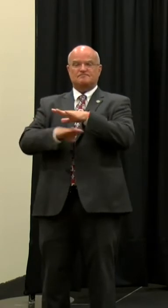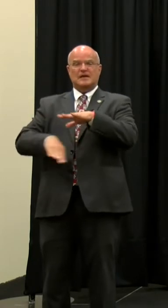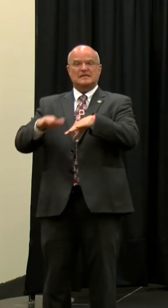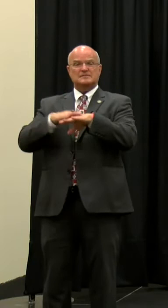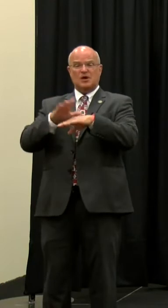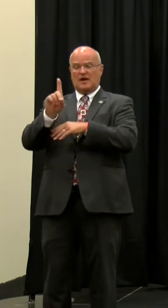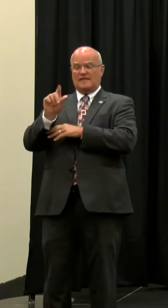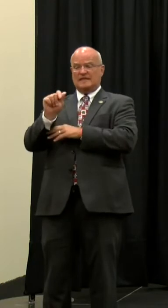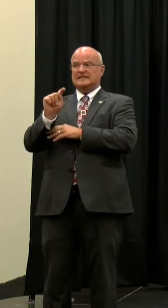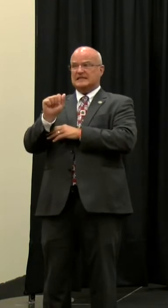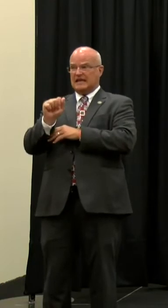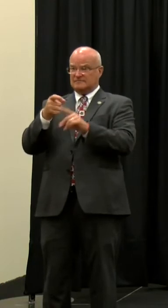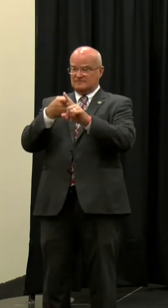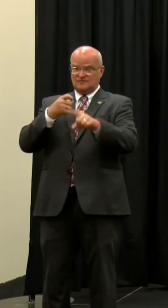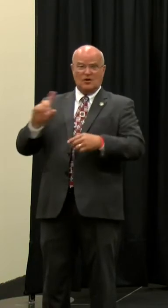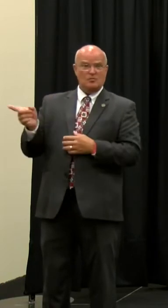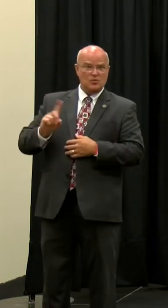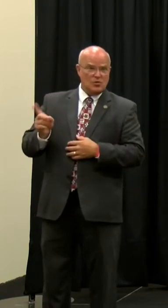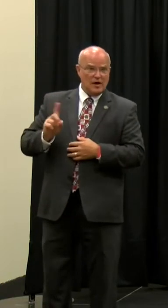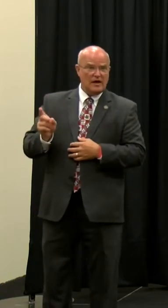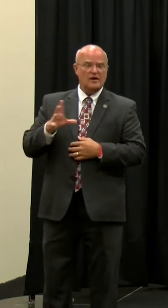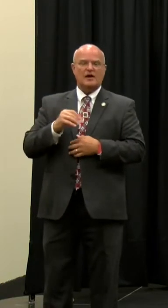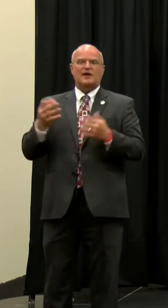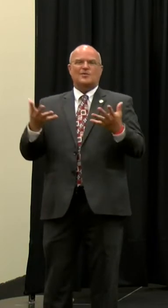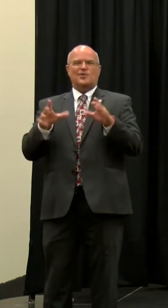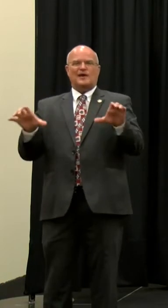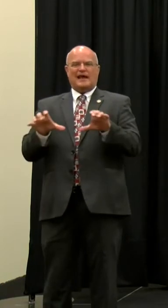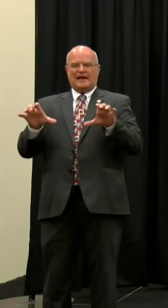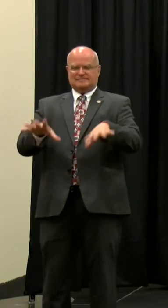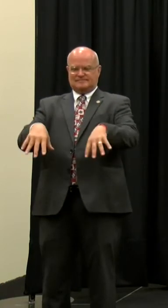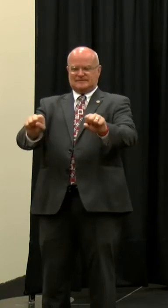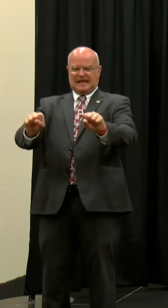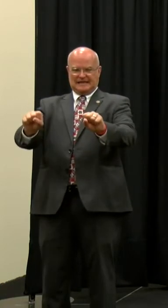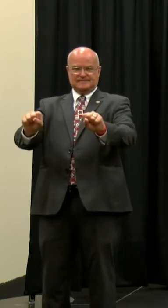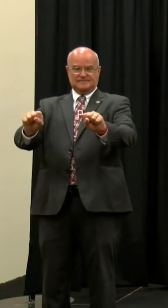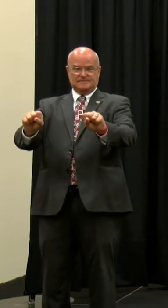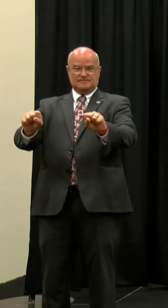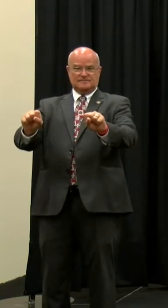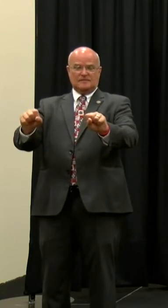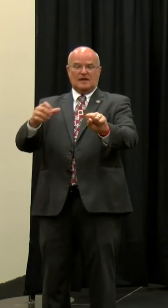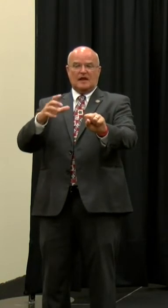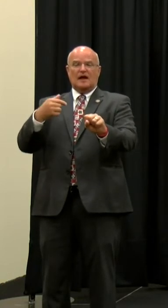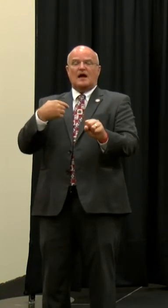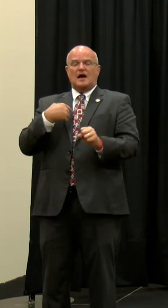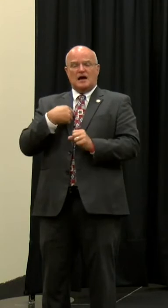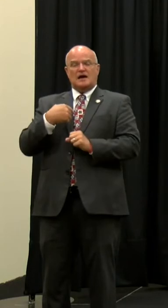upon the data, where it's coming from, and what action should be taken. And